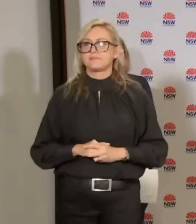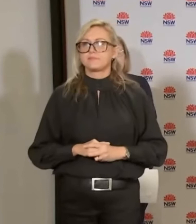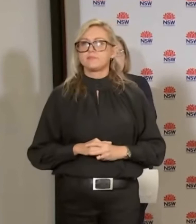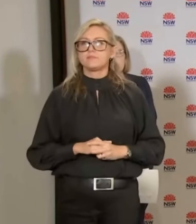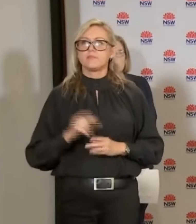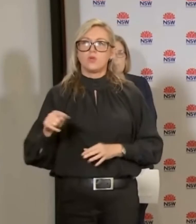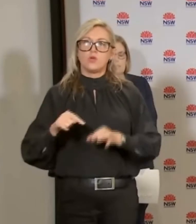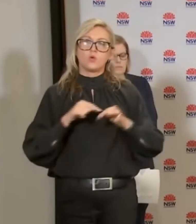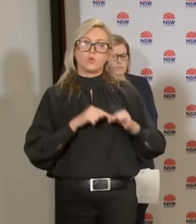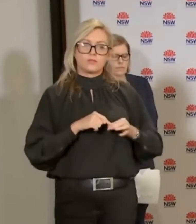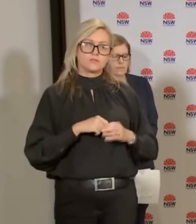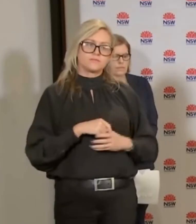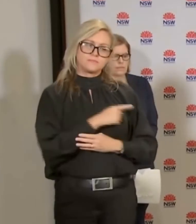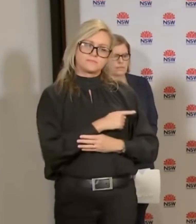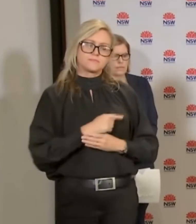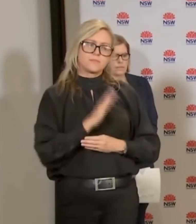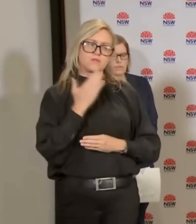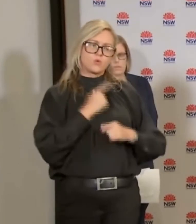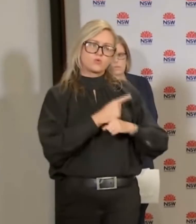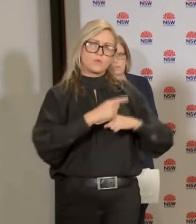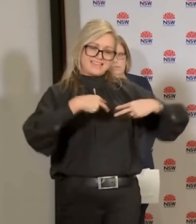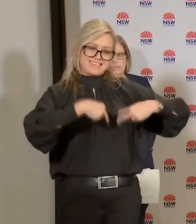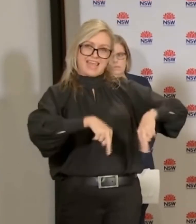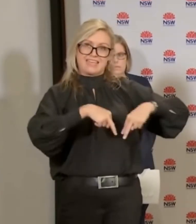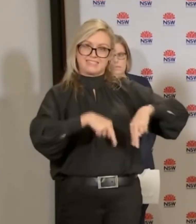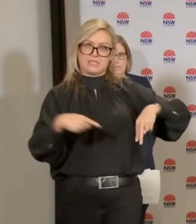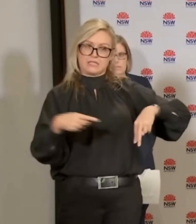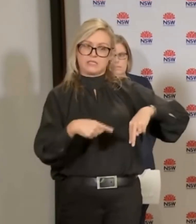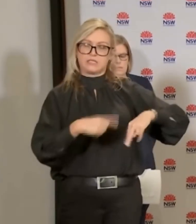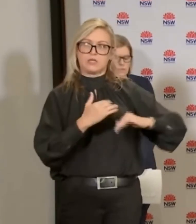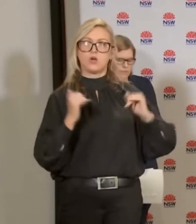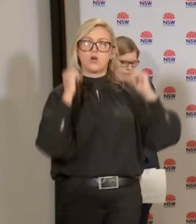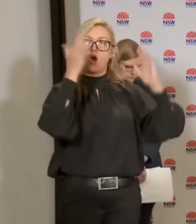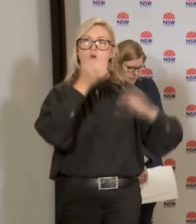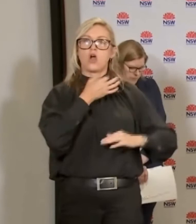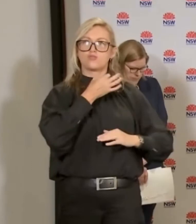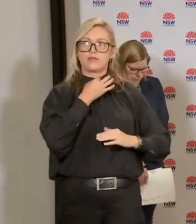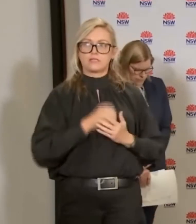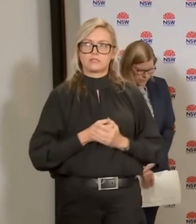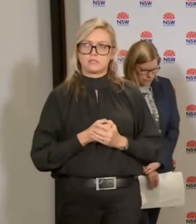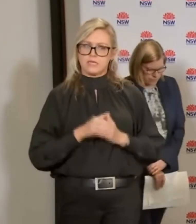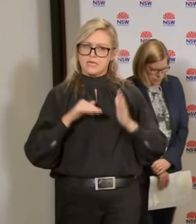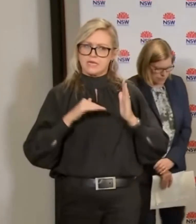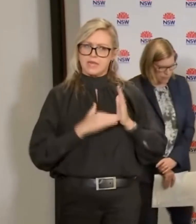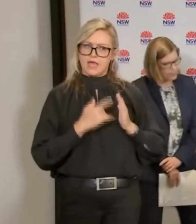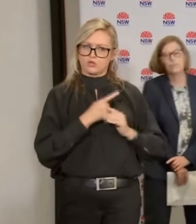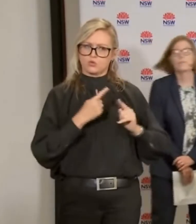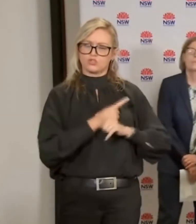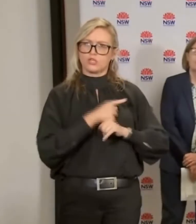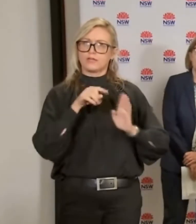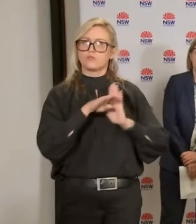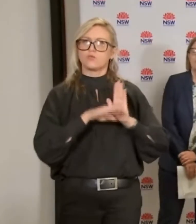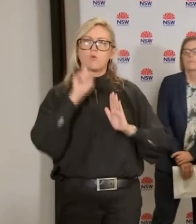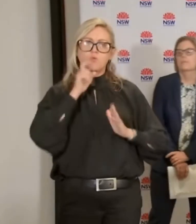one of the more high-risk activities. Now, well, from Friday, up to 30 people at a time will be allowed to